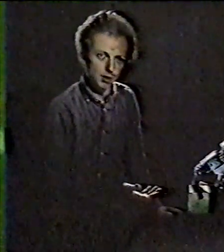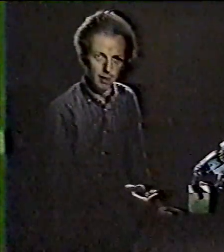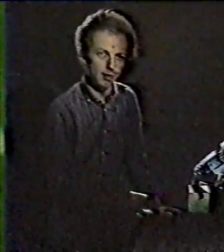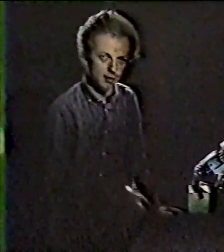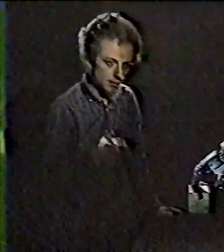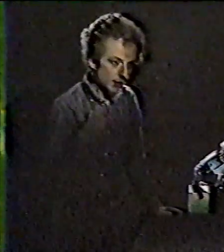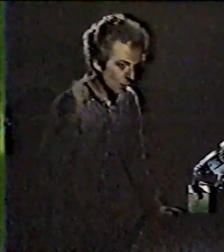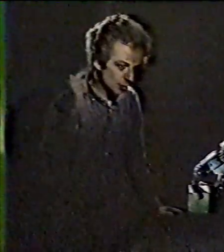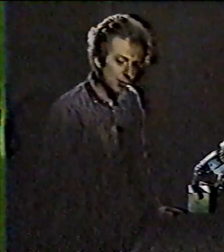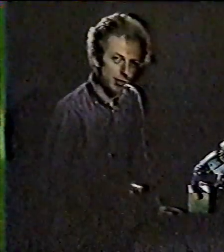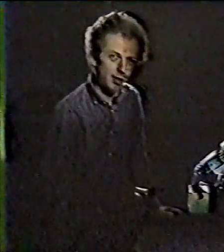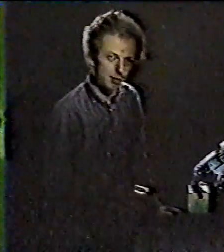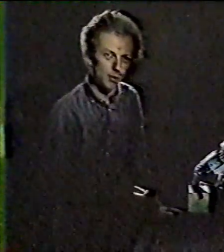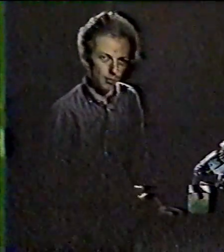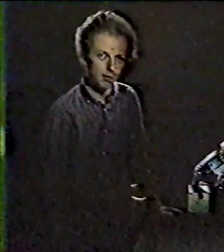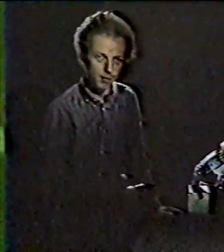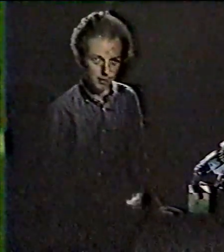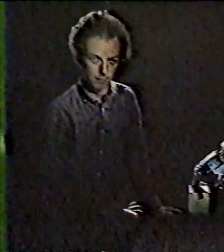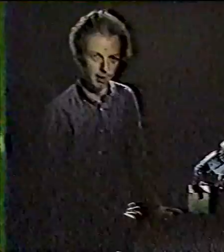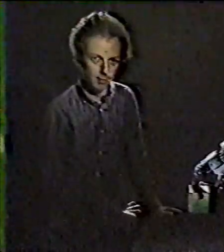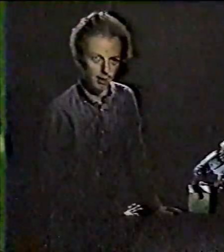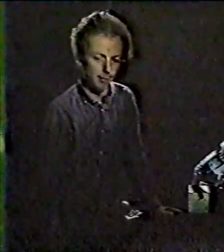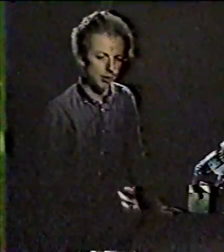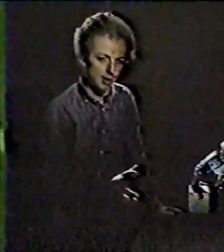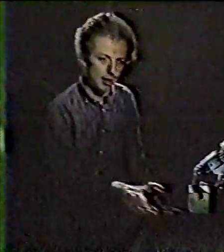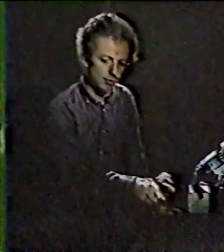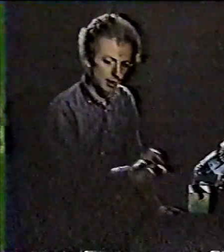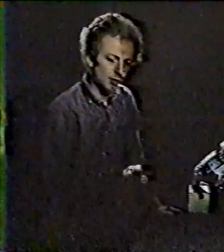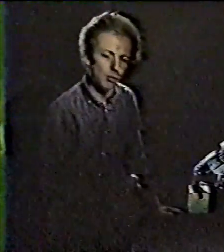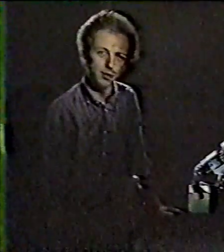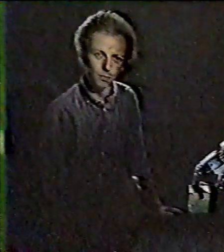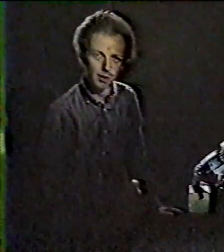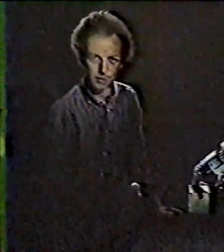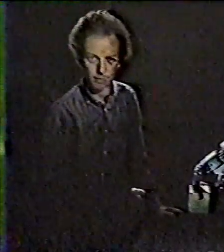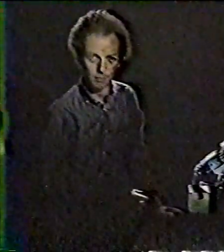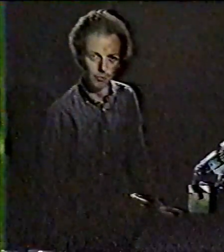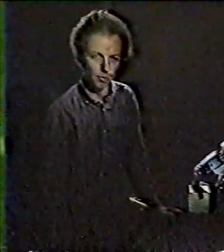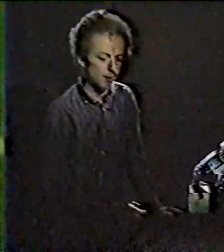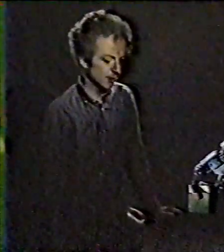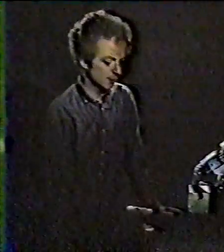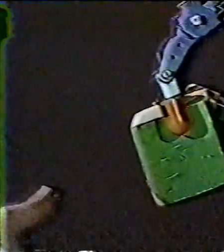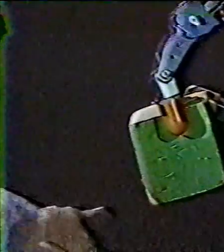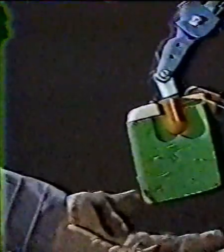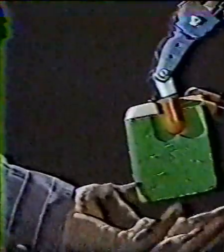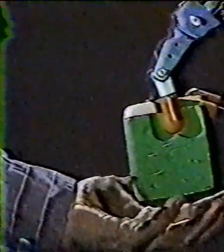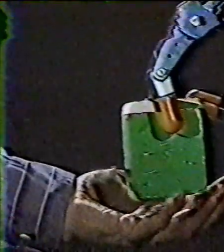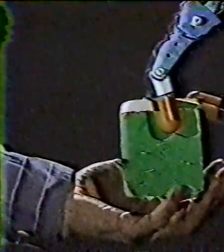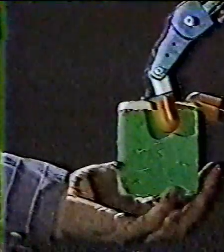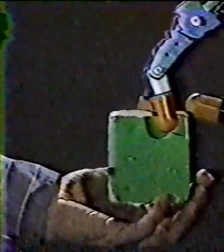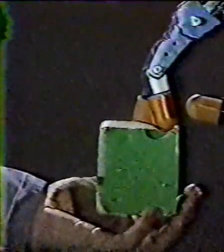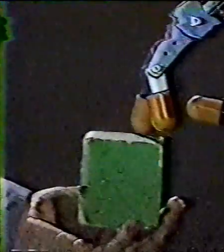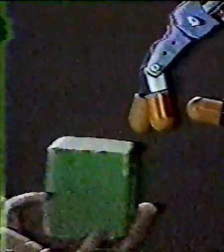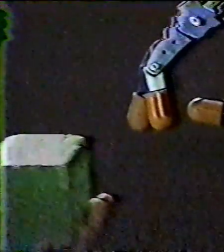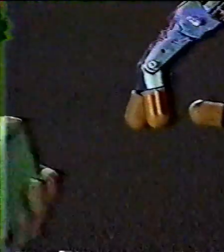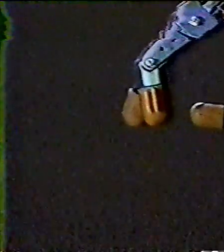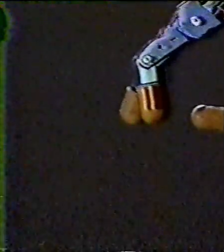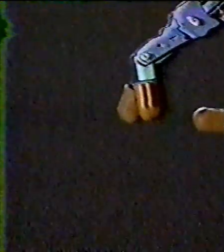and it can, quote-unquote, think about what it means to pick up the object and how to hold it in a way so that it won't drop it. The MIT hand may be smart, but its